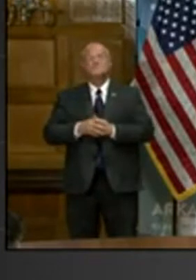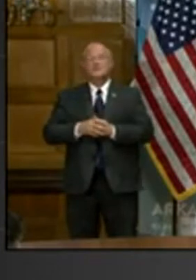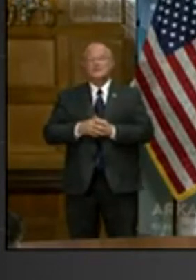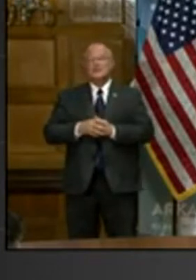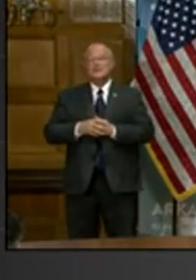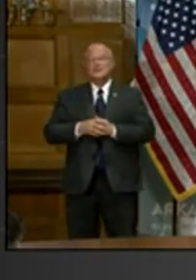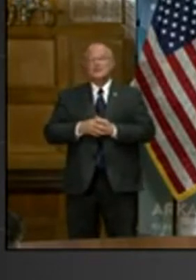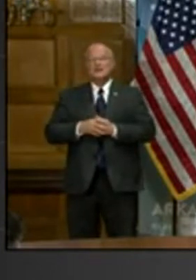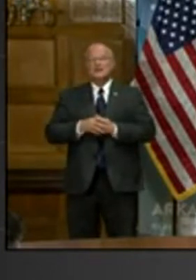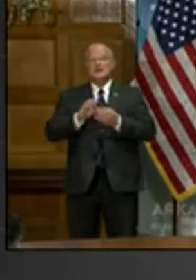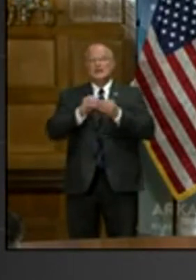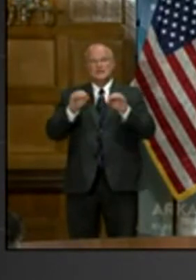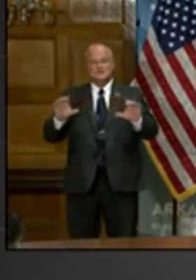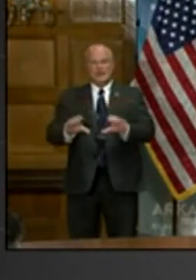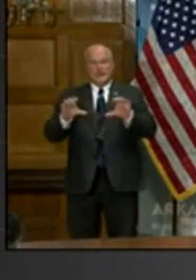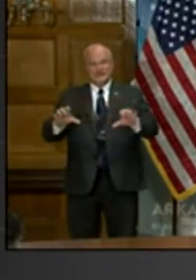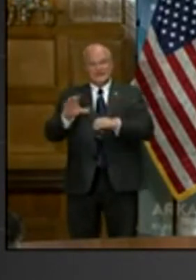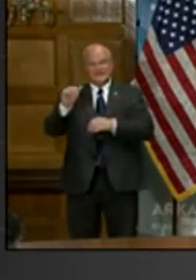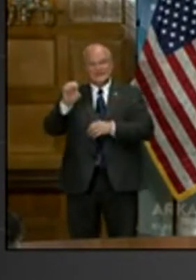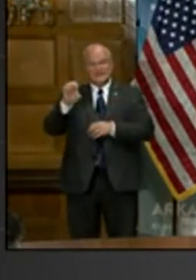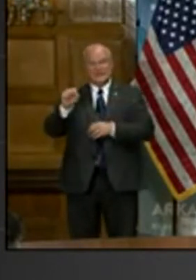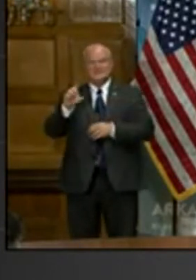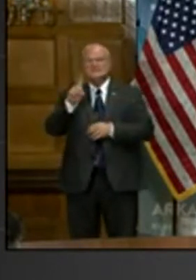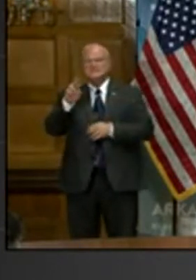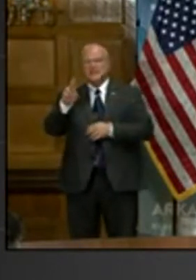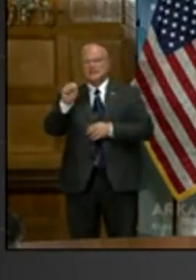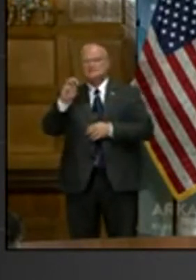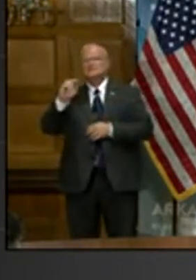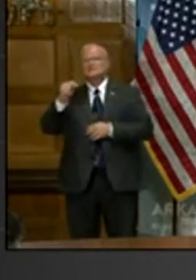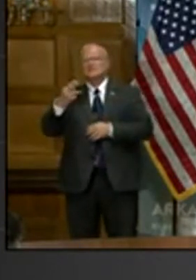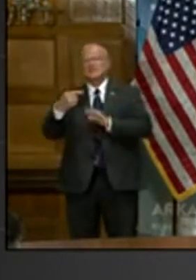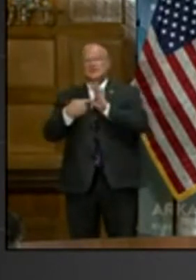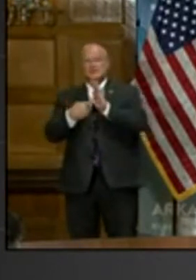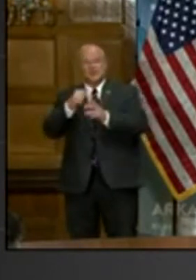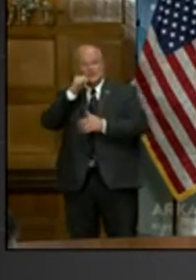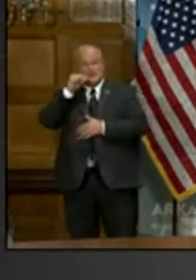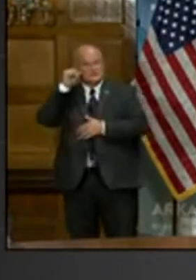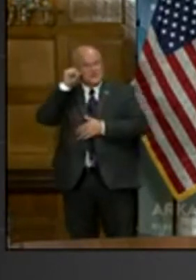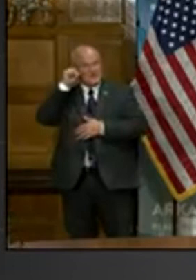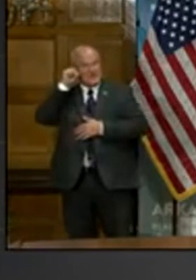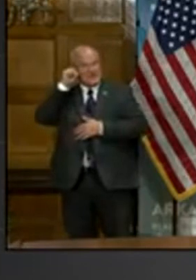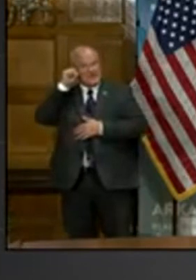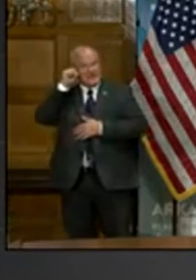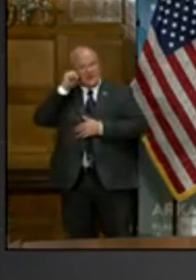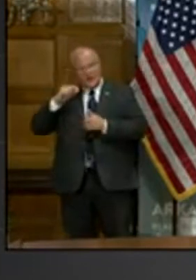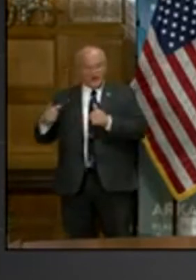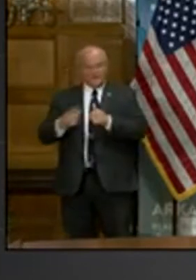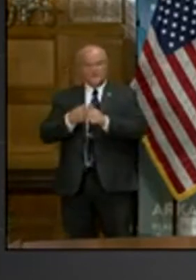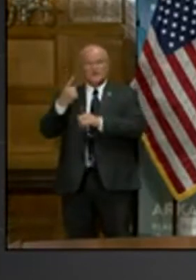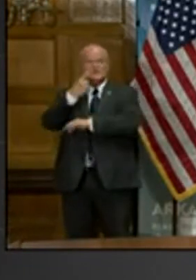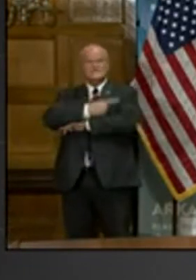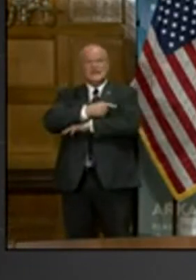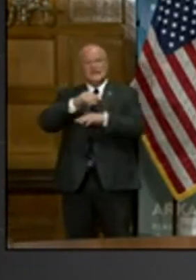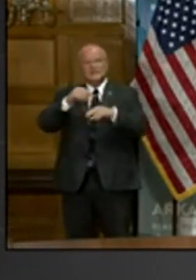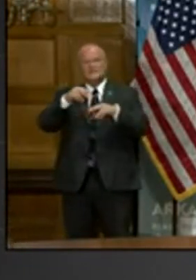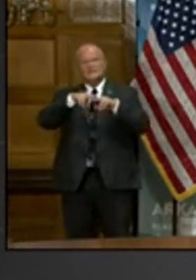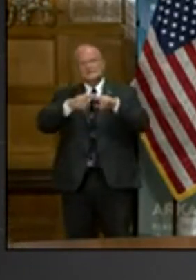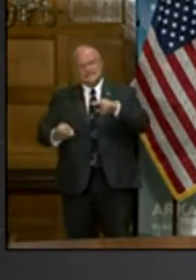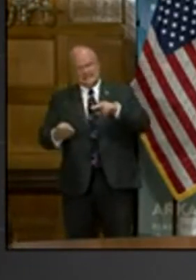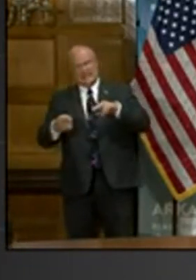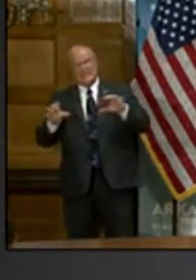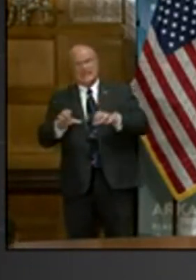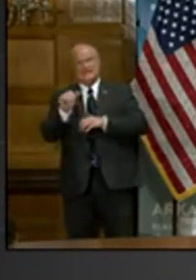then the number of active cases, as Dr. Smith pointed out yesterday was one of our first days of decline in